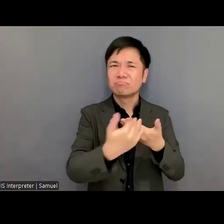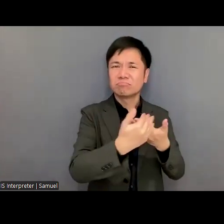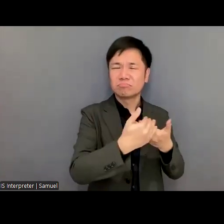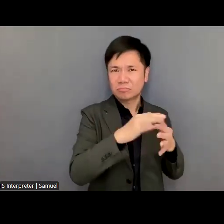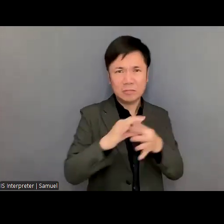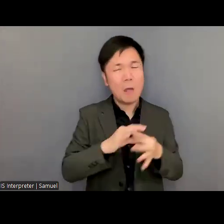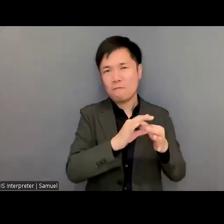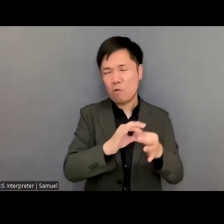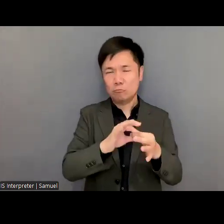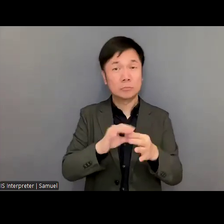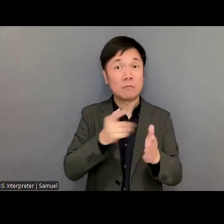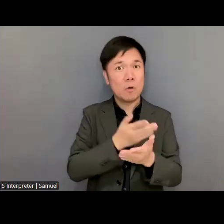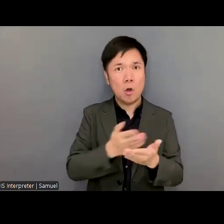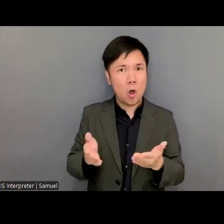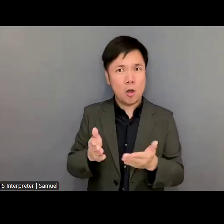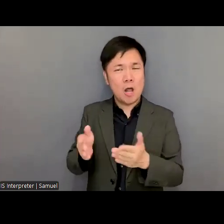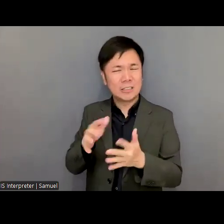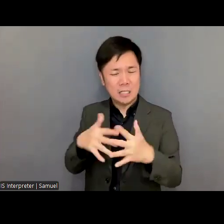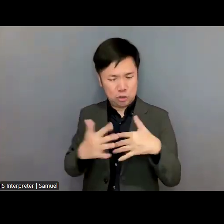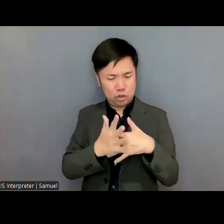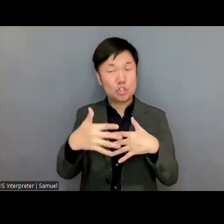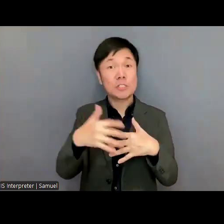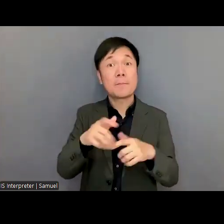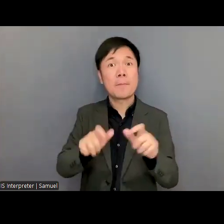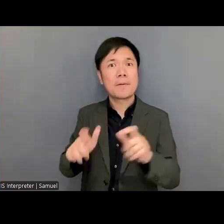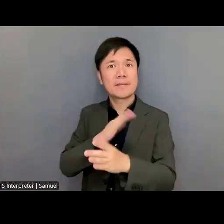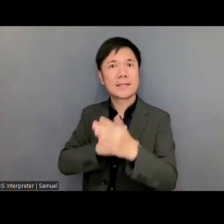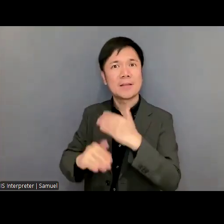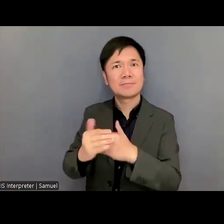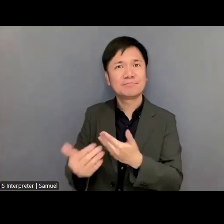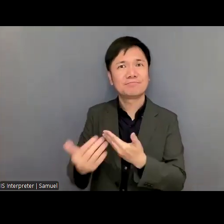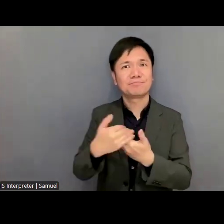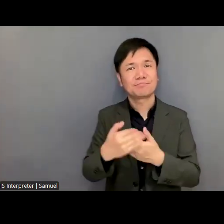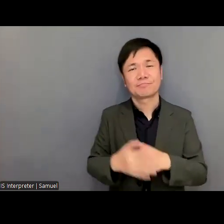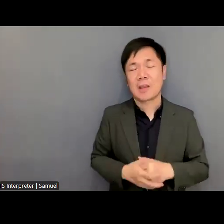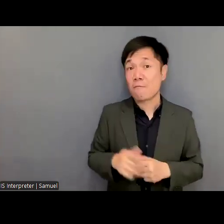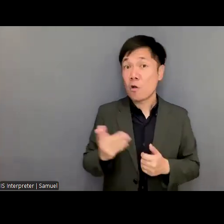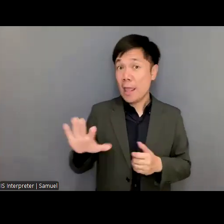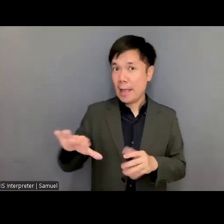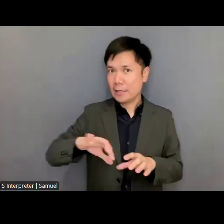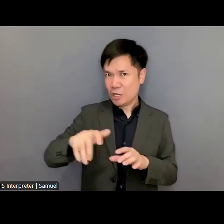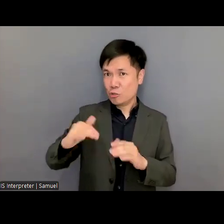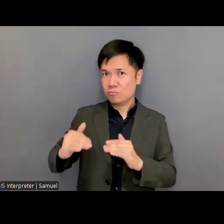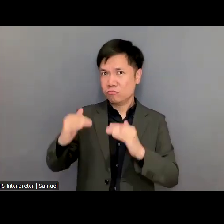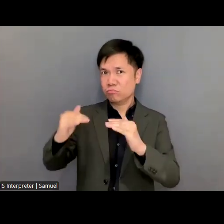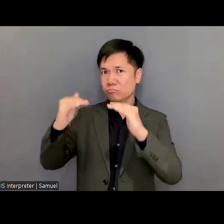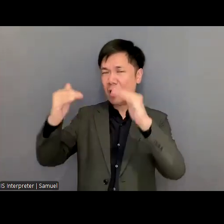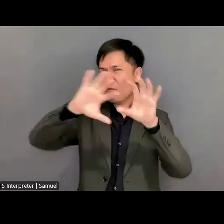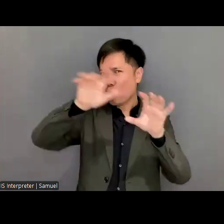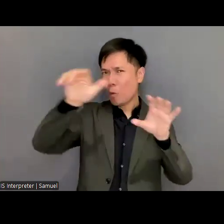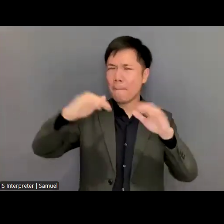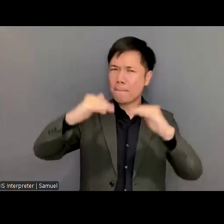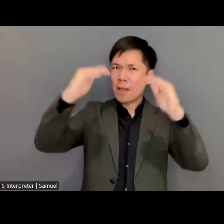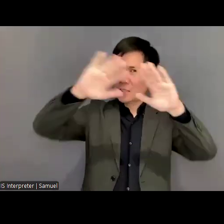engagement of these indigenous people with disabilities at the country level, at the regional level, and at the global